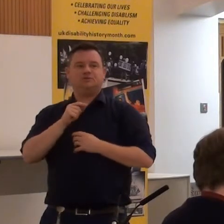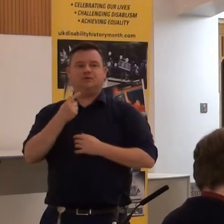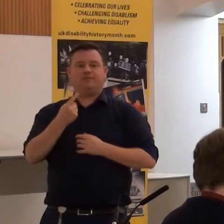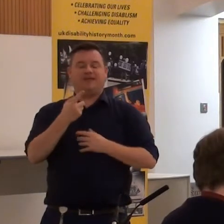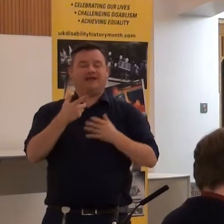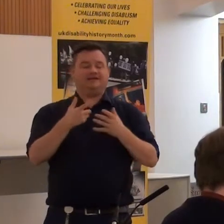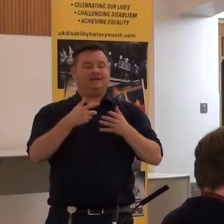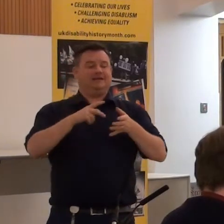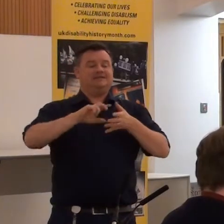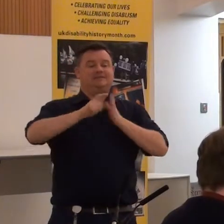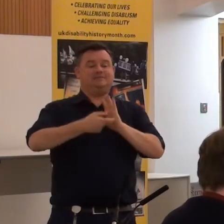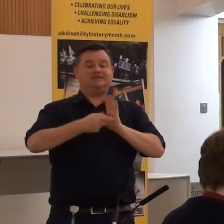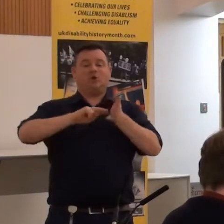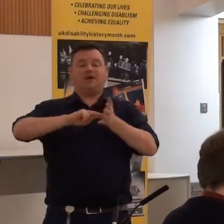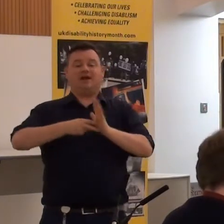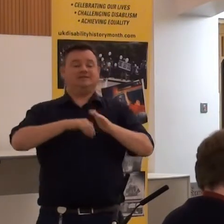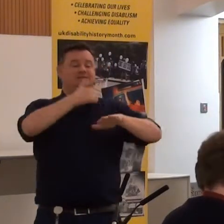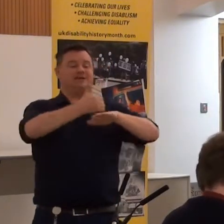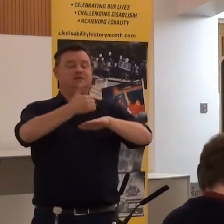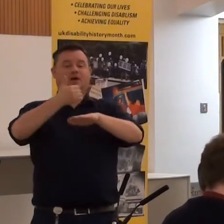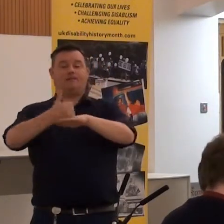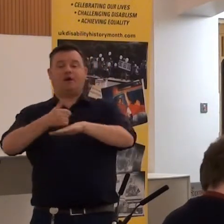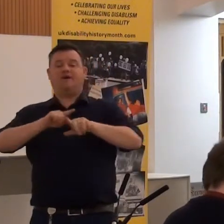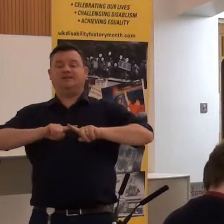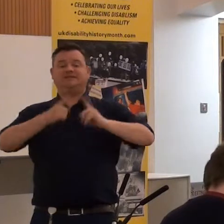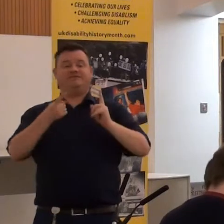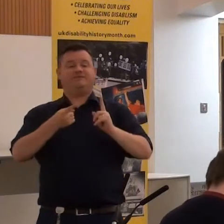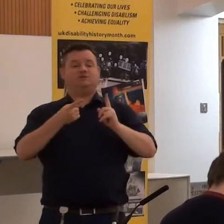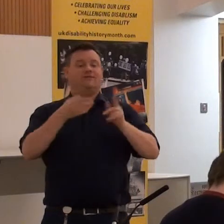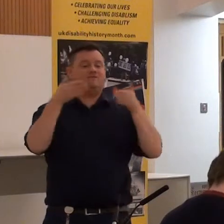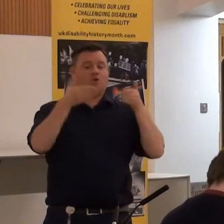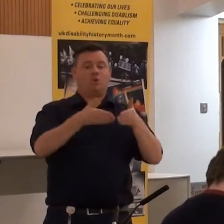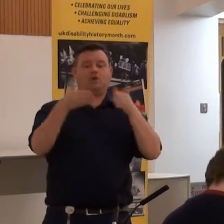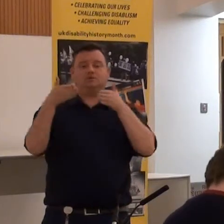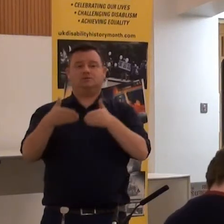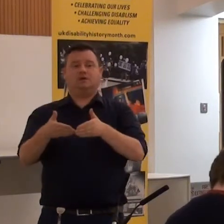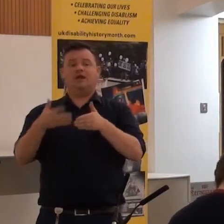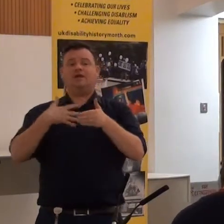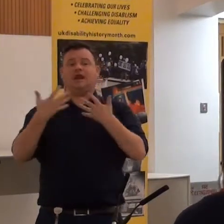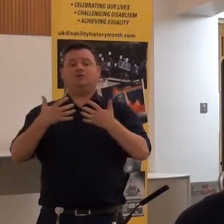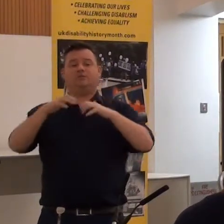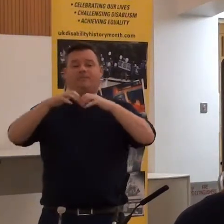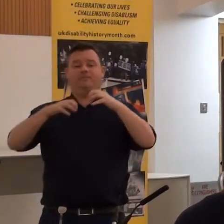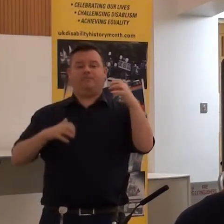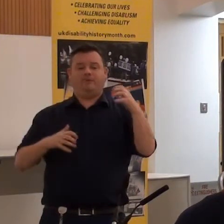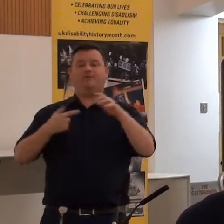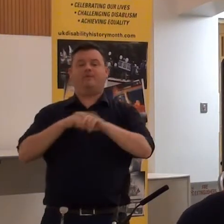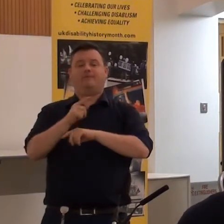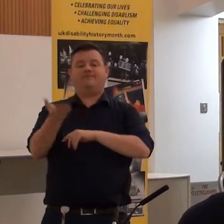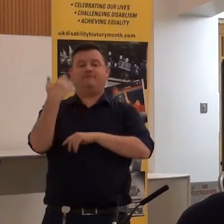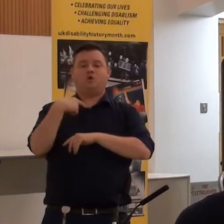disability organisations began to set up and had different focuses, and so now it's become fragmented where there are many